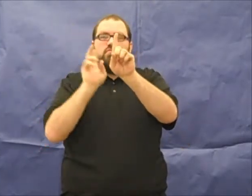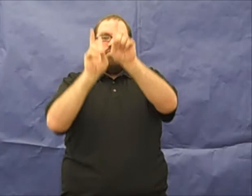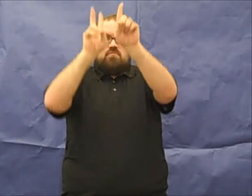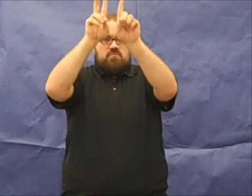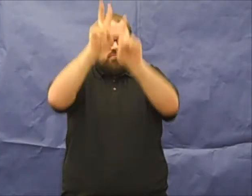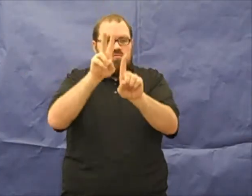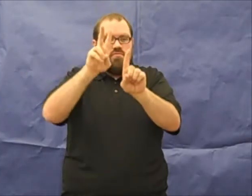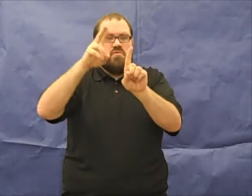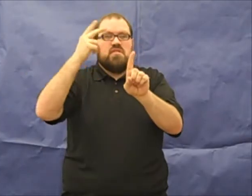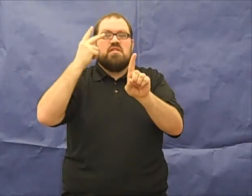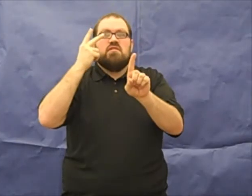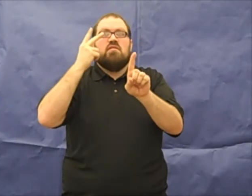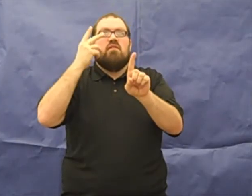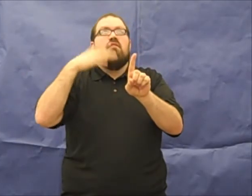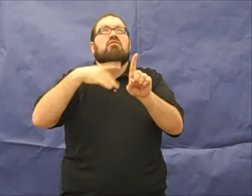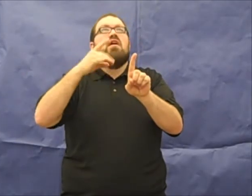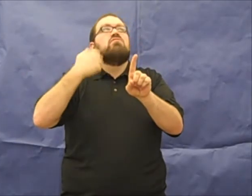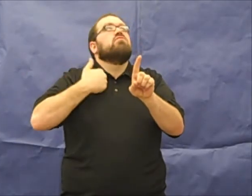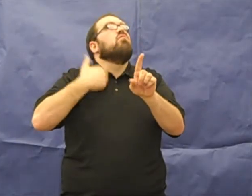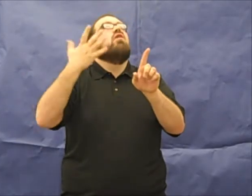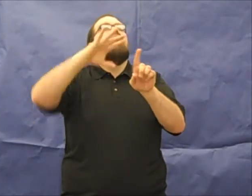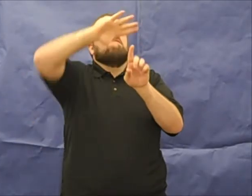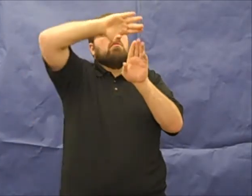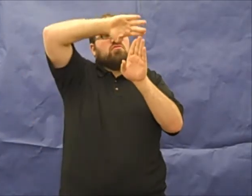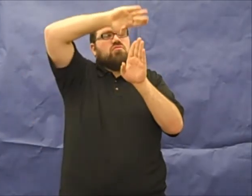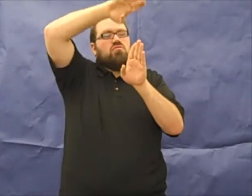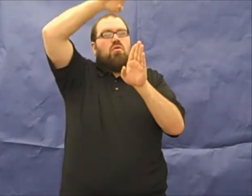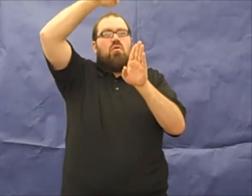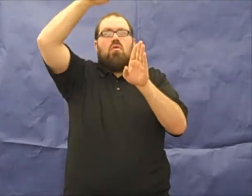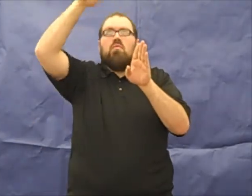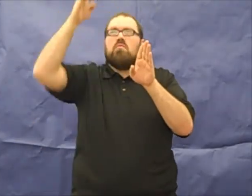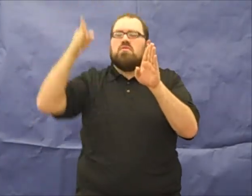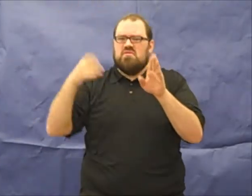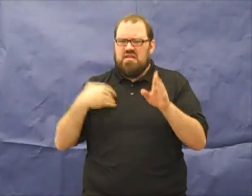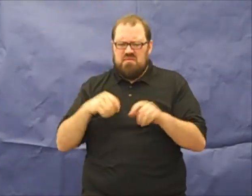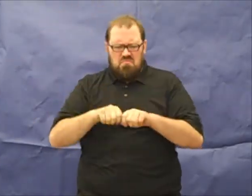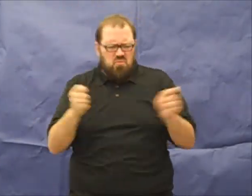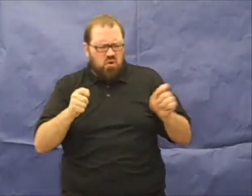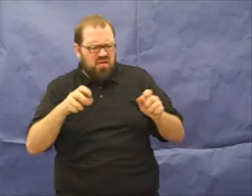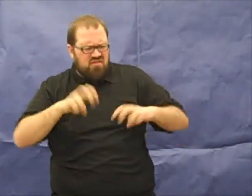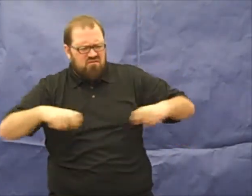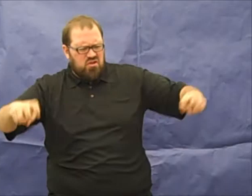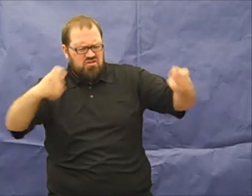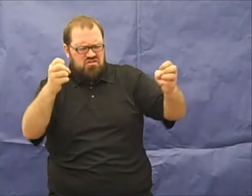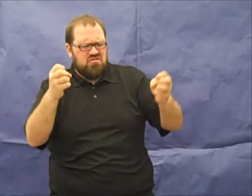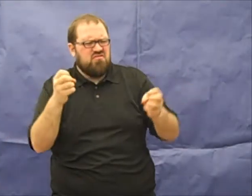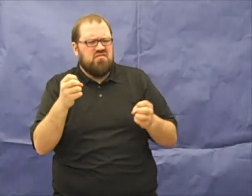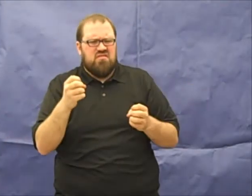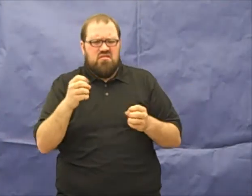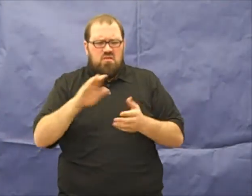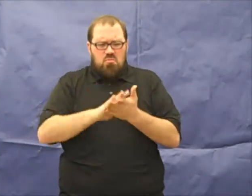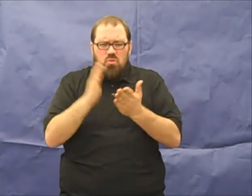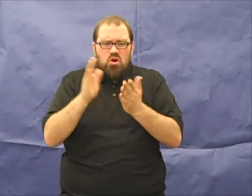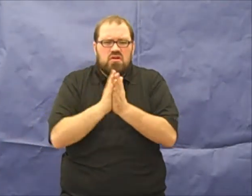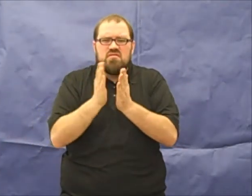Building. It's a huge place filled with broken furniture, piles of books and ledgers, and rusty